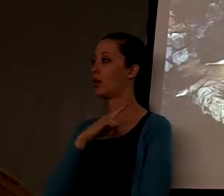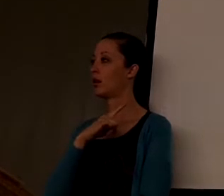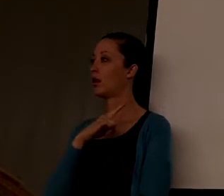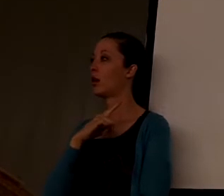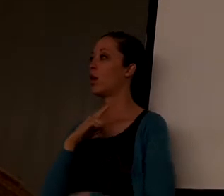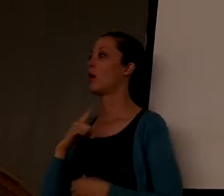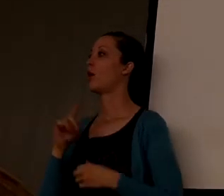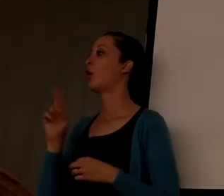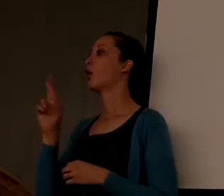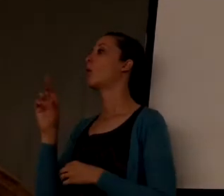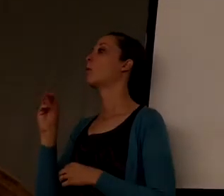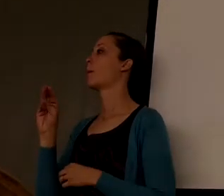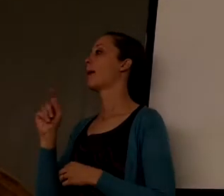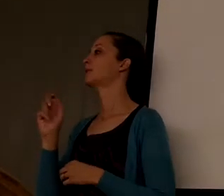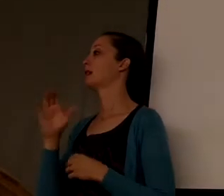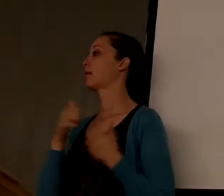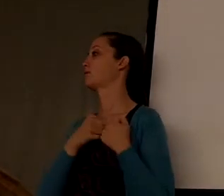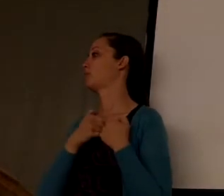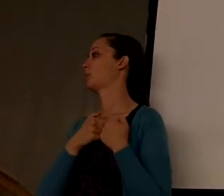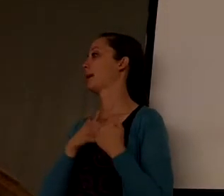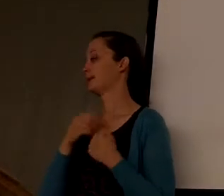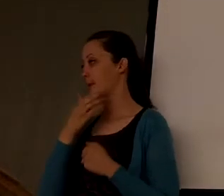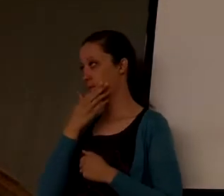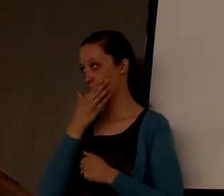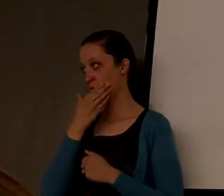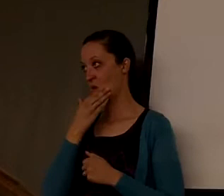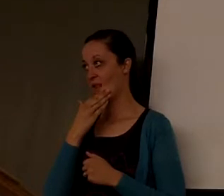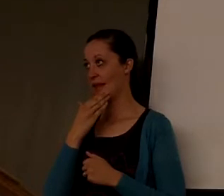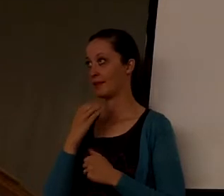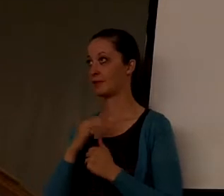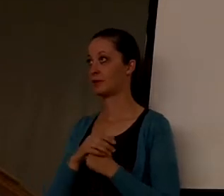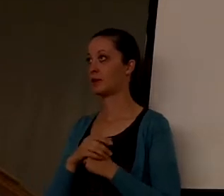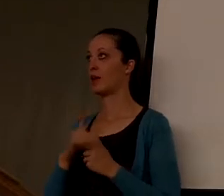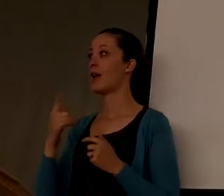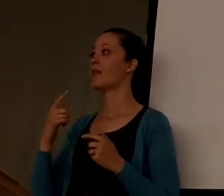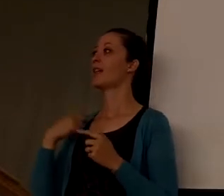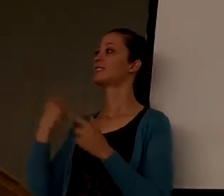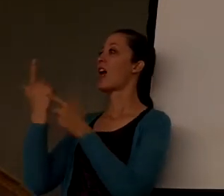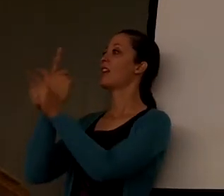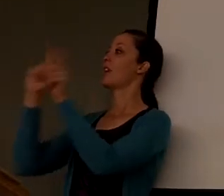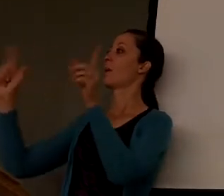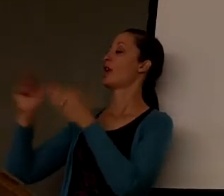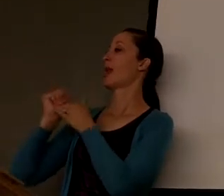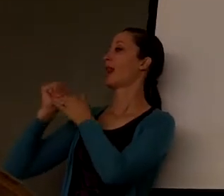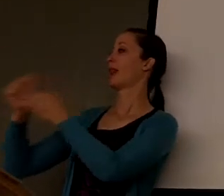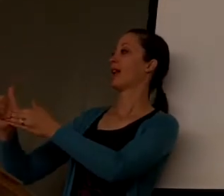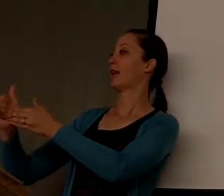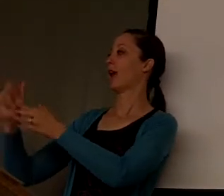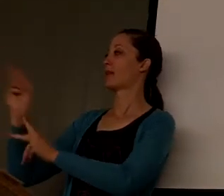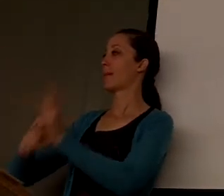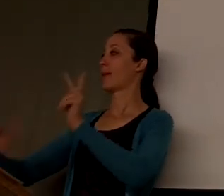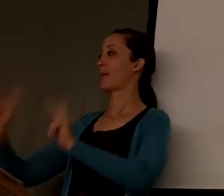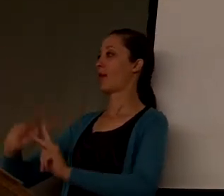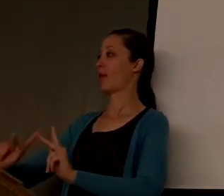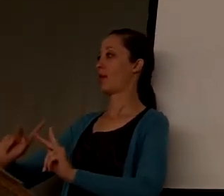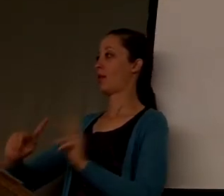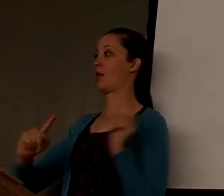Romantic. What was This, Liberty Leading the People. What style? Romantic. And